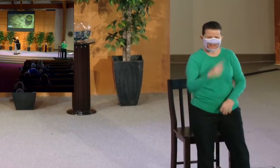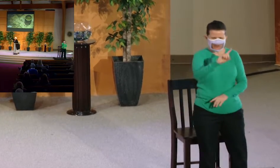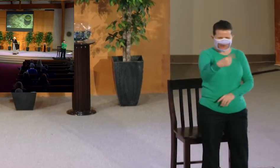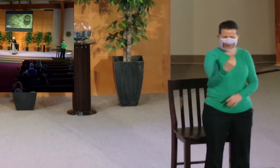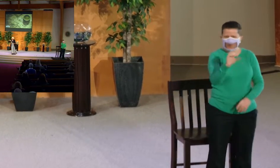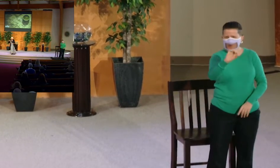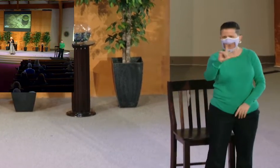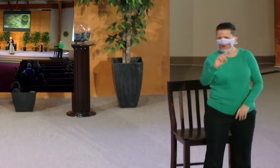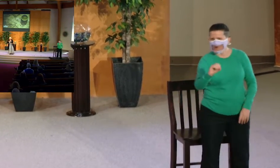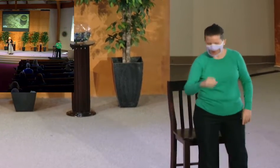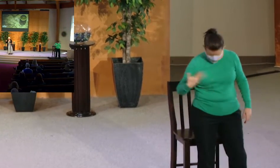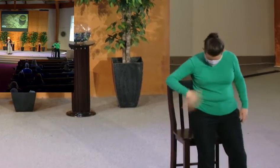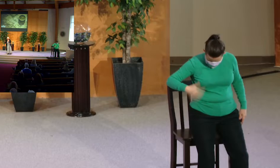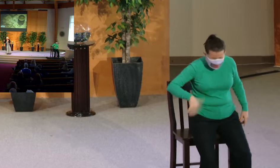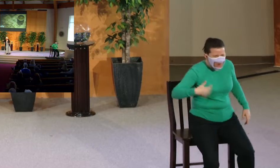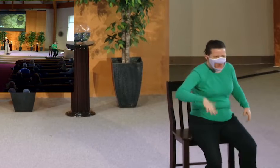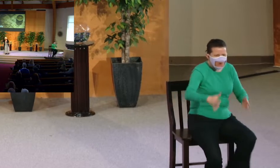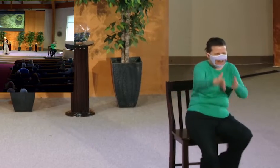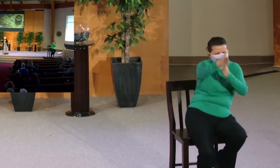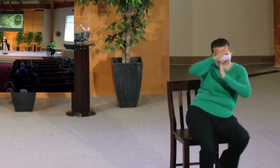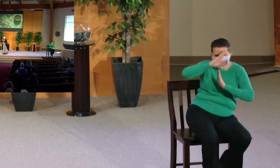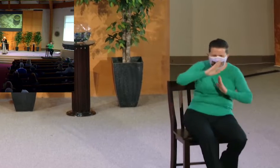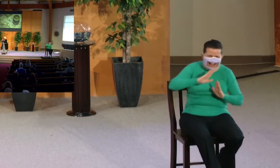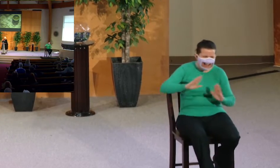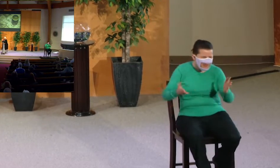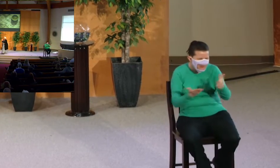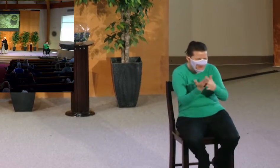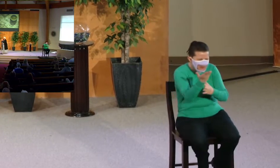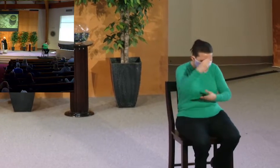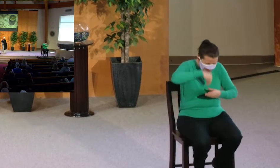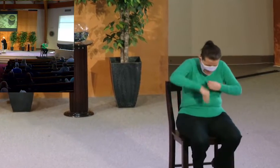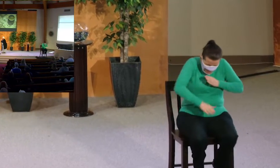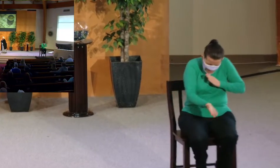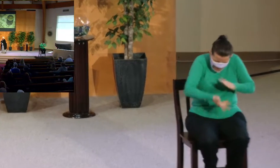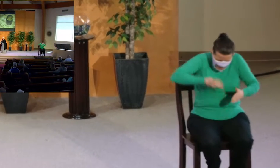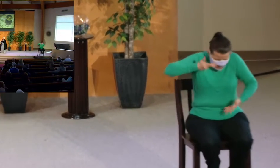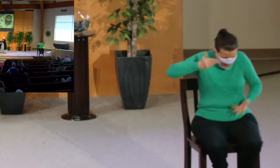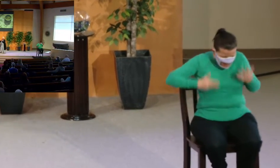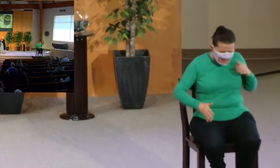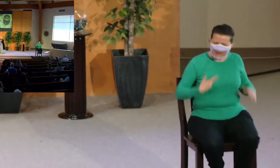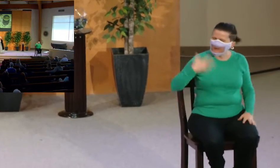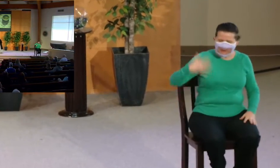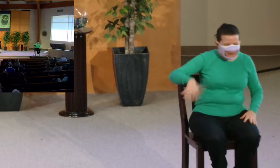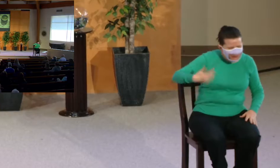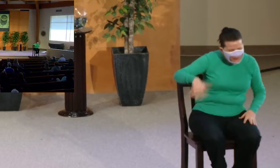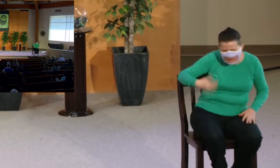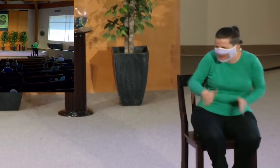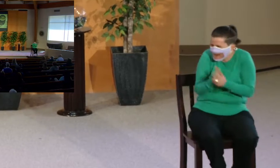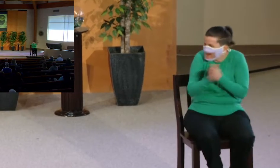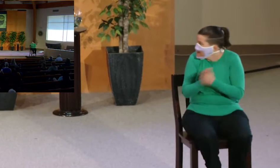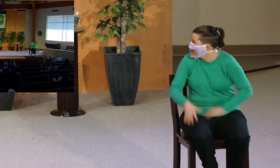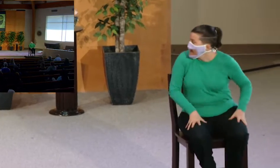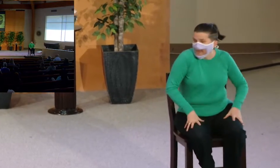I could feel God just flowing through and out. Thank you, thank you, thank you. Oh my goodness.